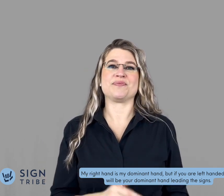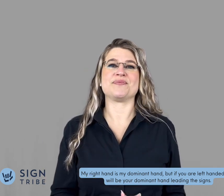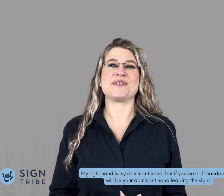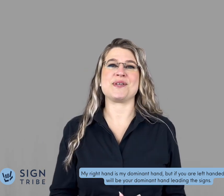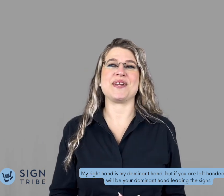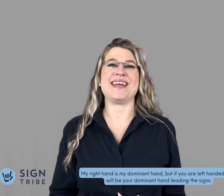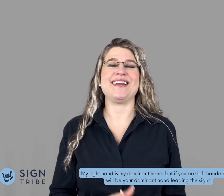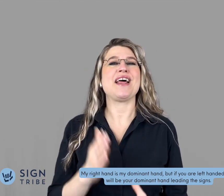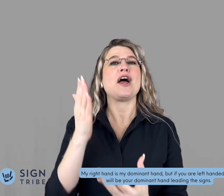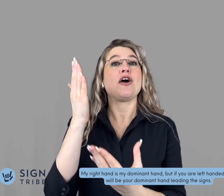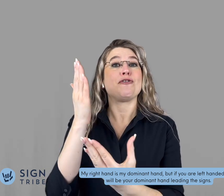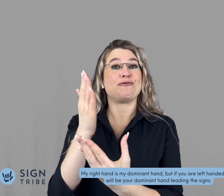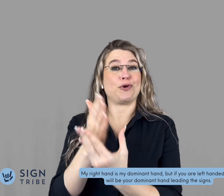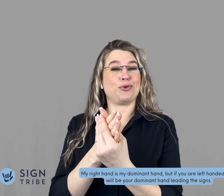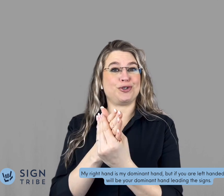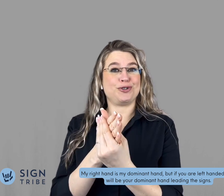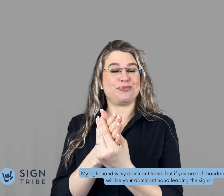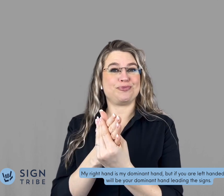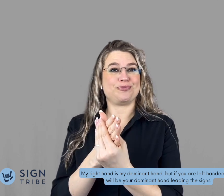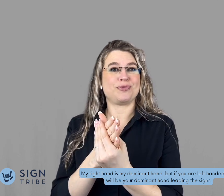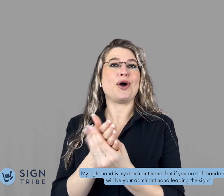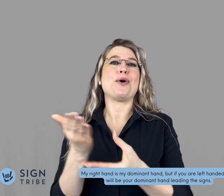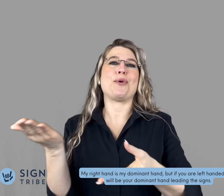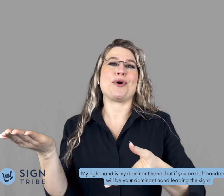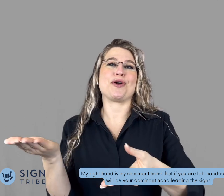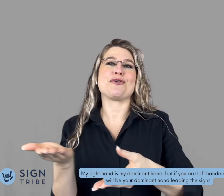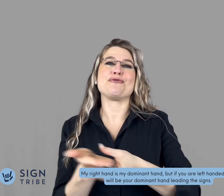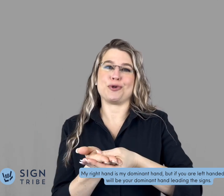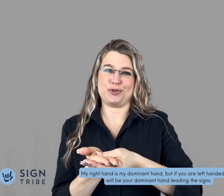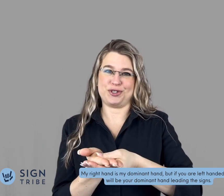So again, folder or folder.